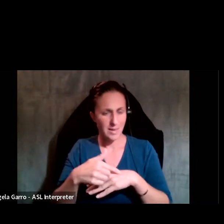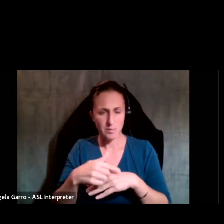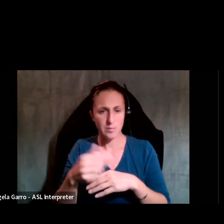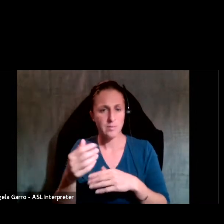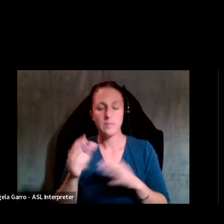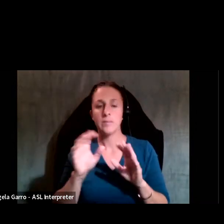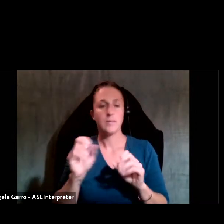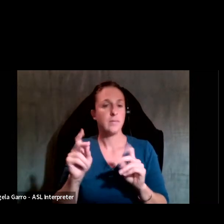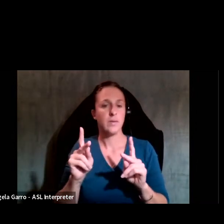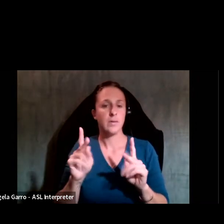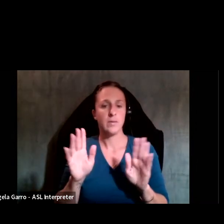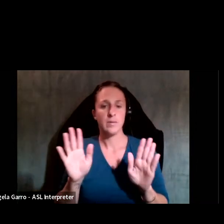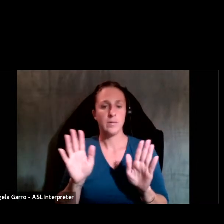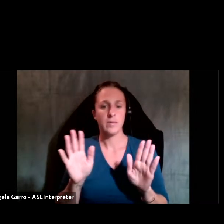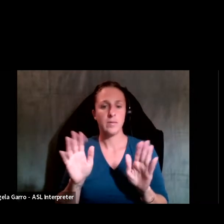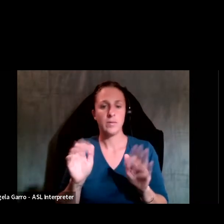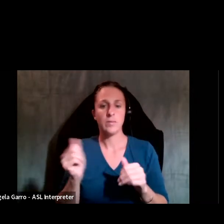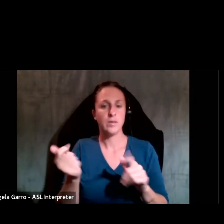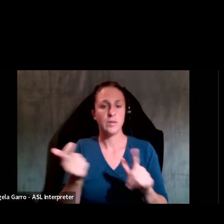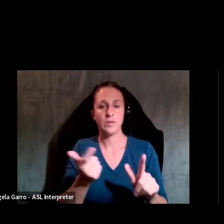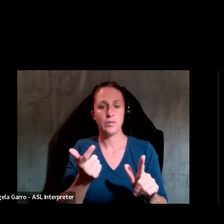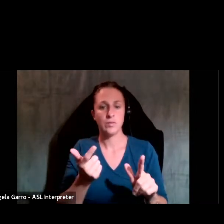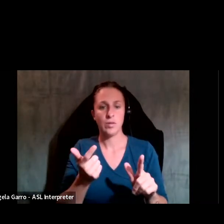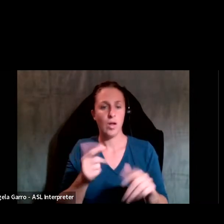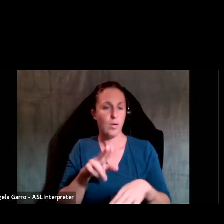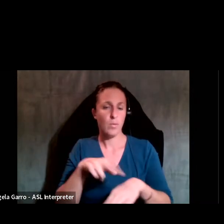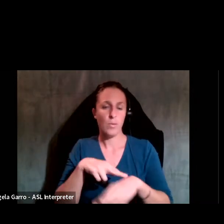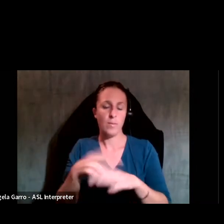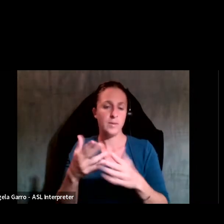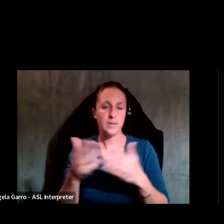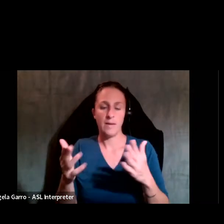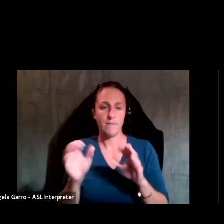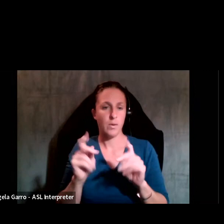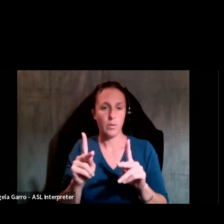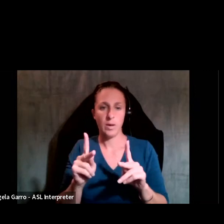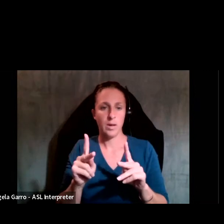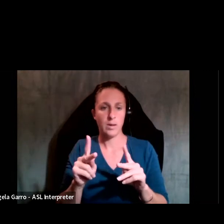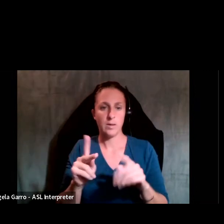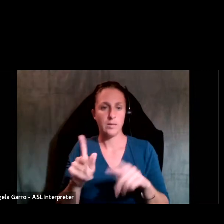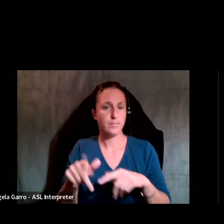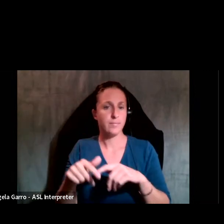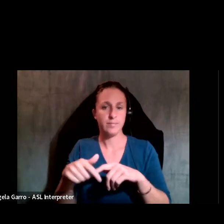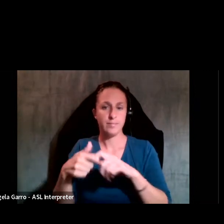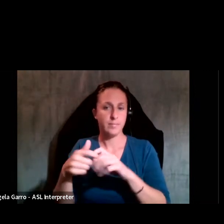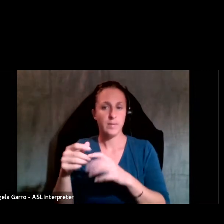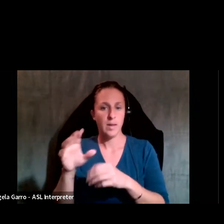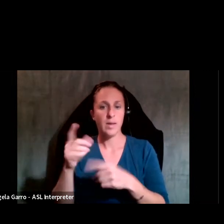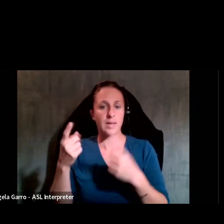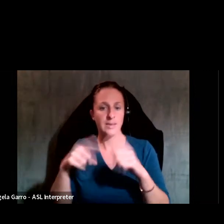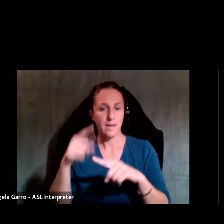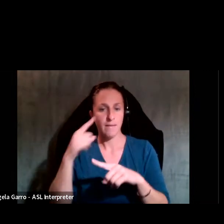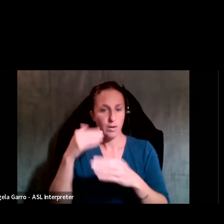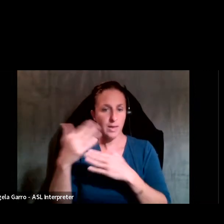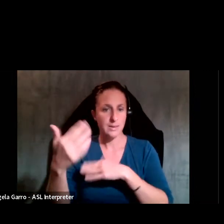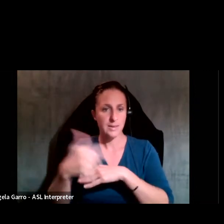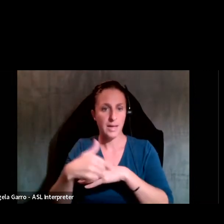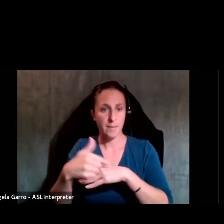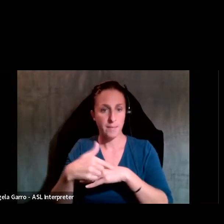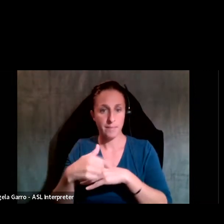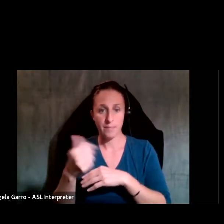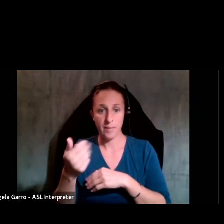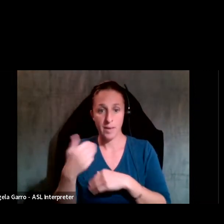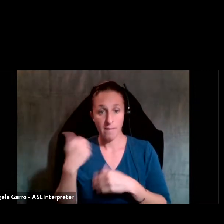any, It's all the statutory. usual stuff. So let's just put it on consent for next time. Do you have a